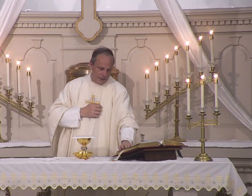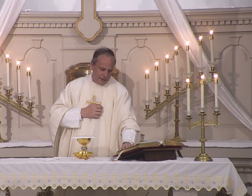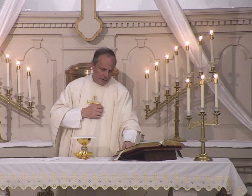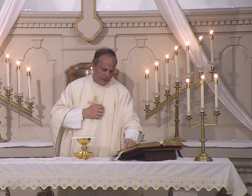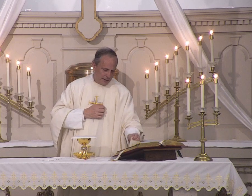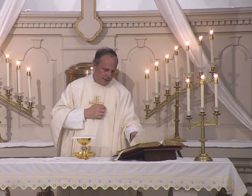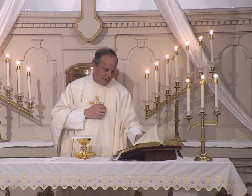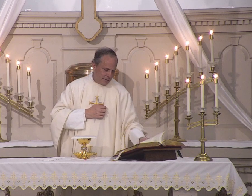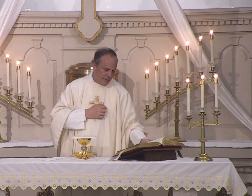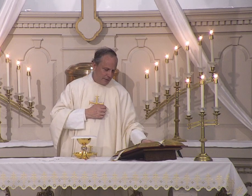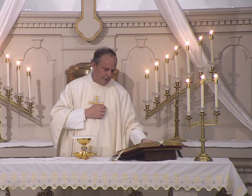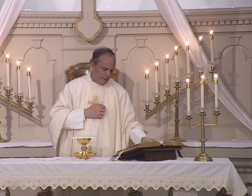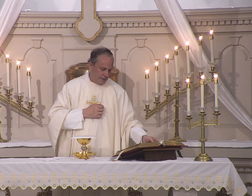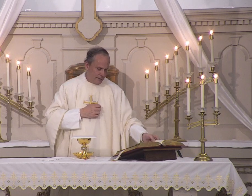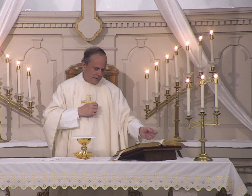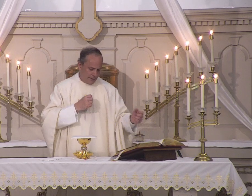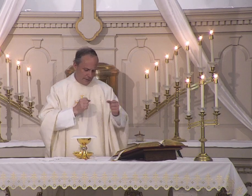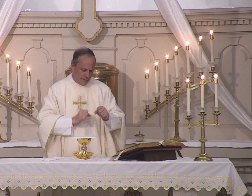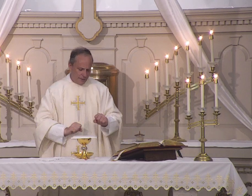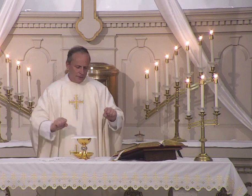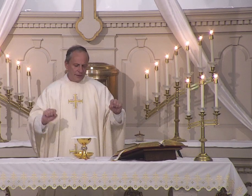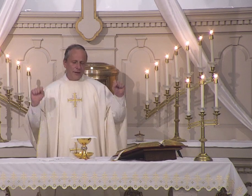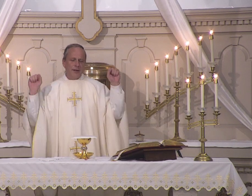from evil.